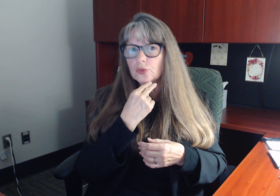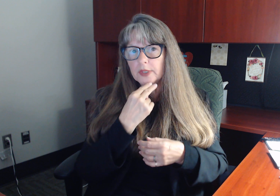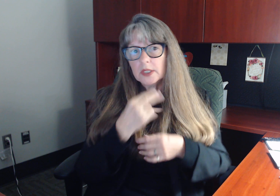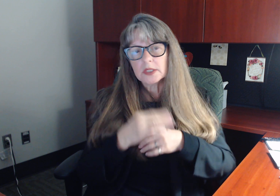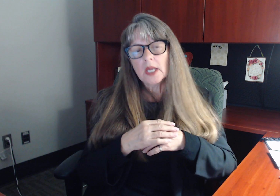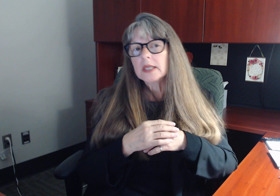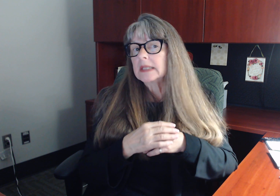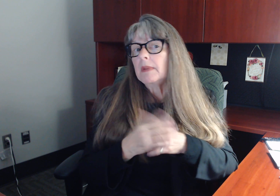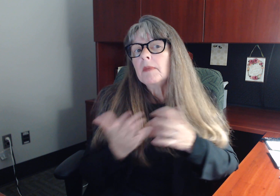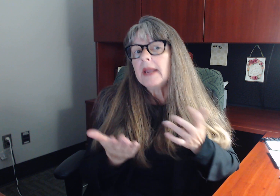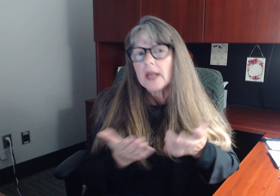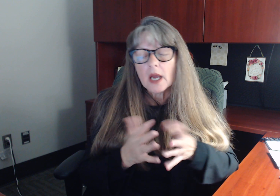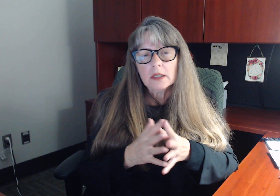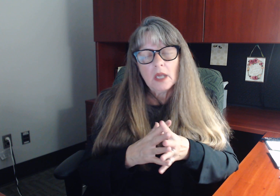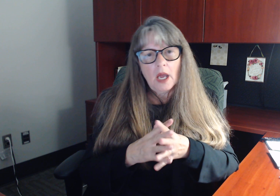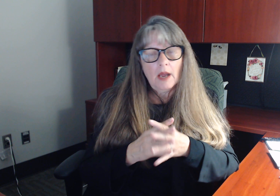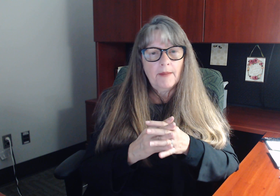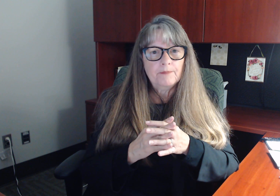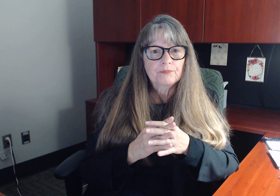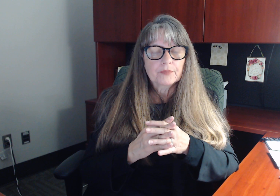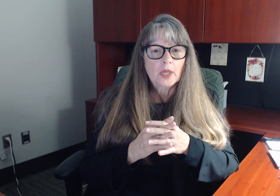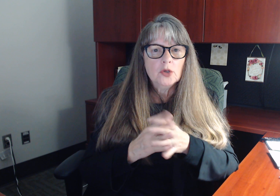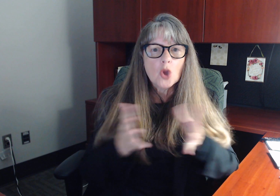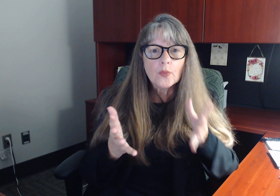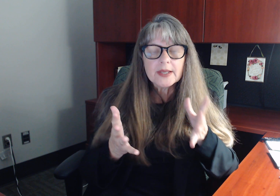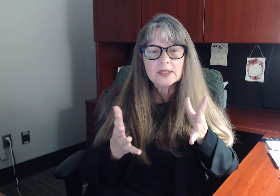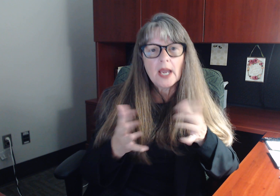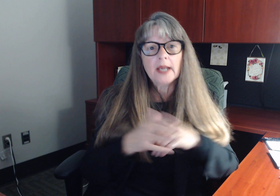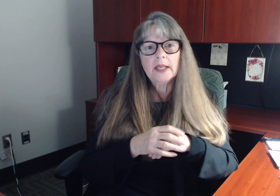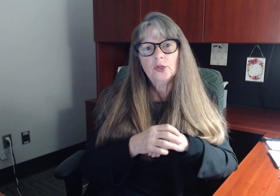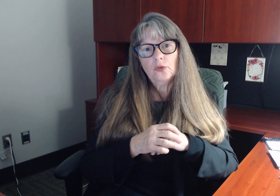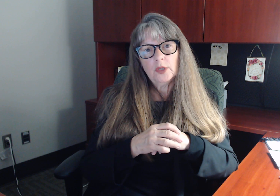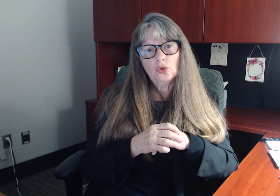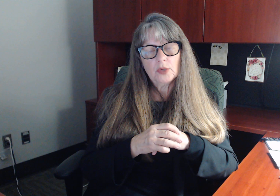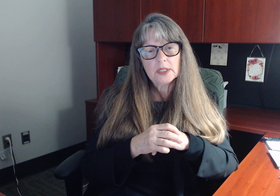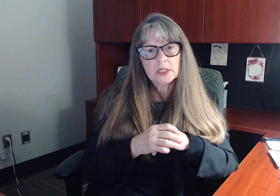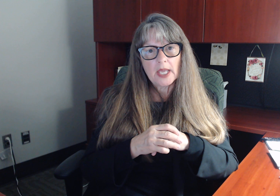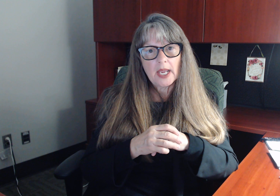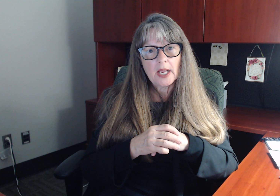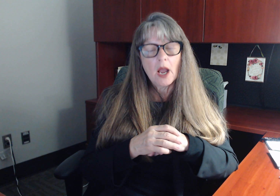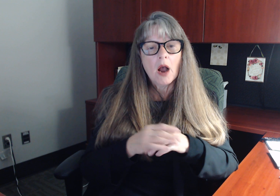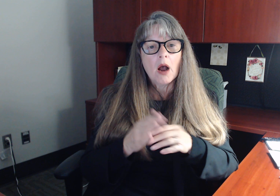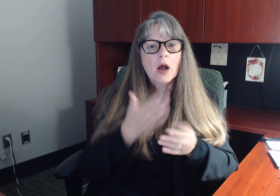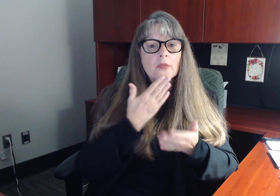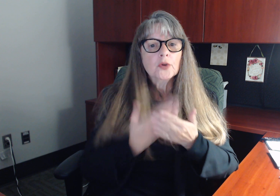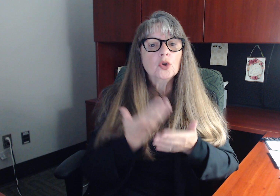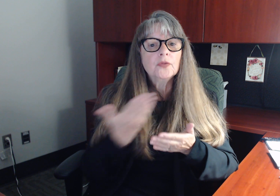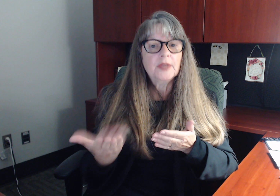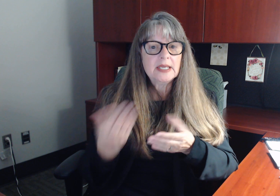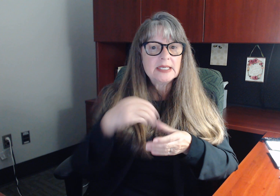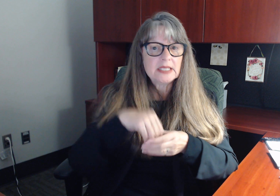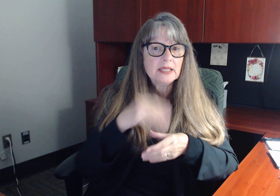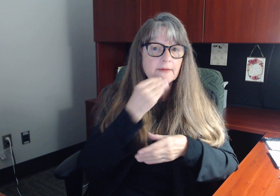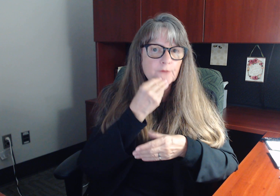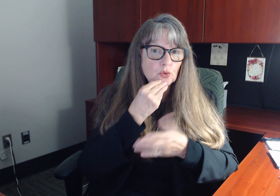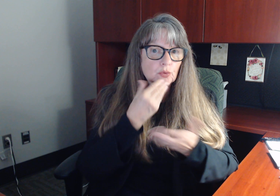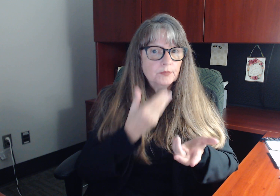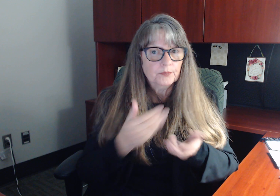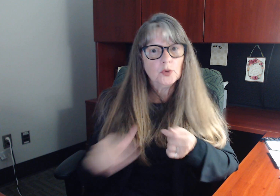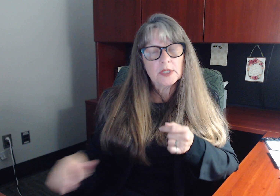nutrients. Some people may not know that sign, and then you could say the good things in the food. You could say